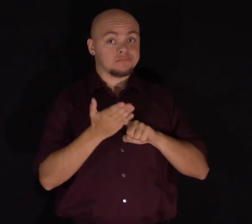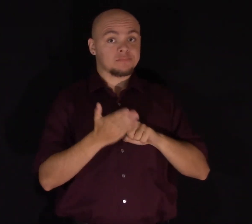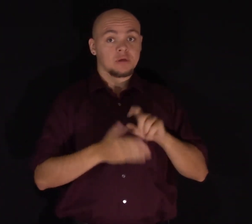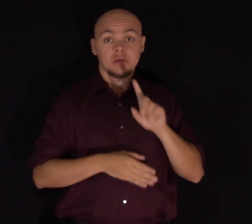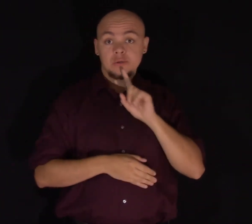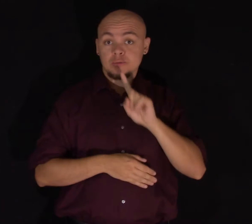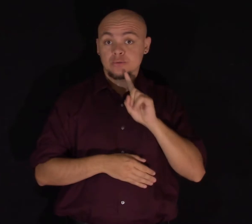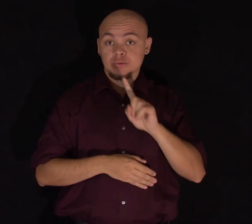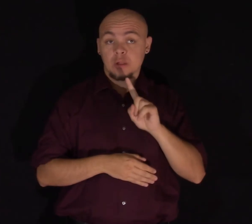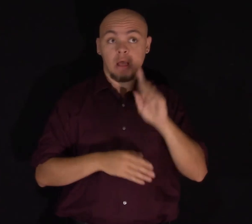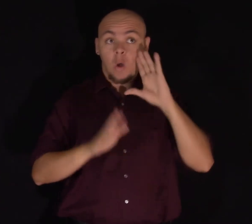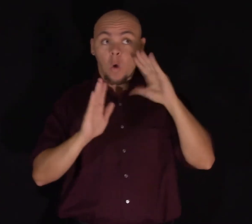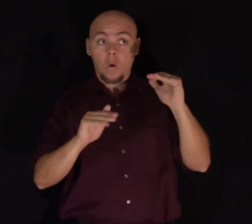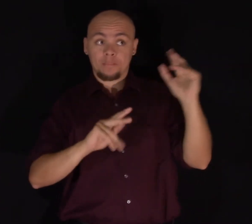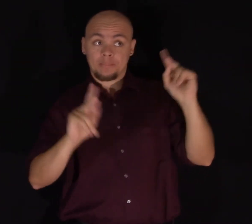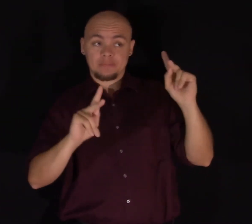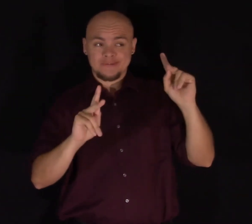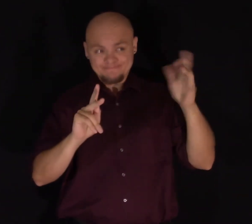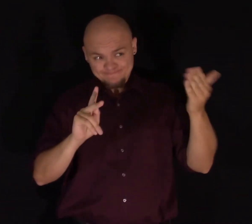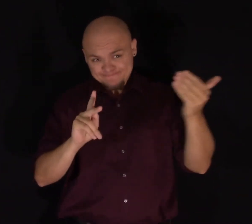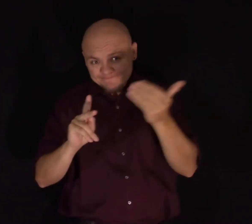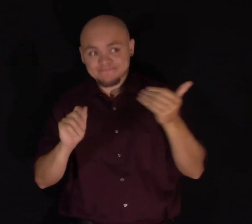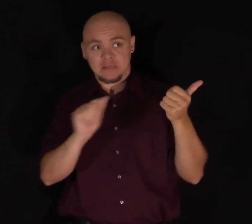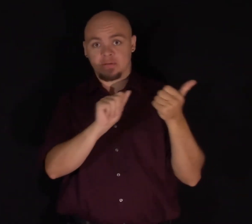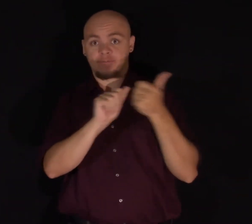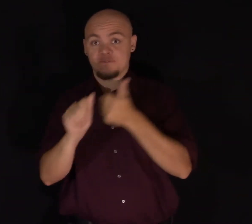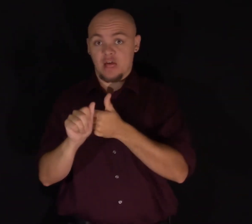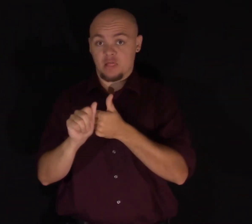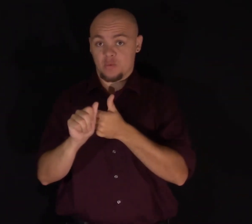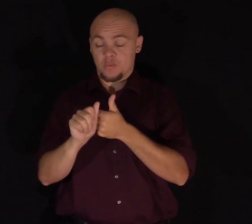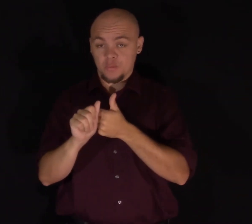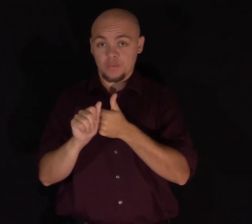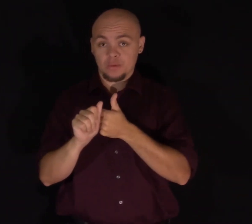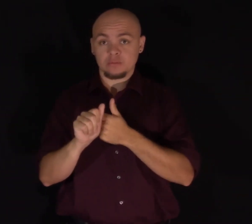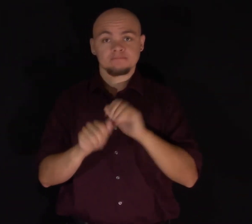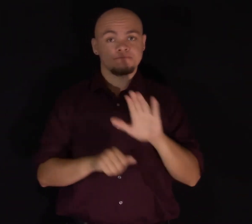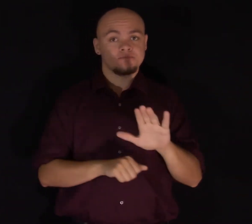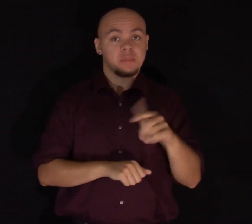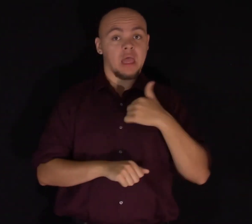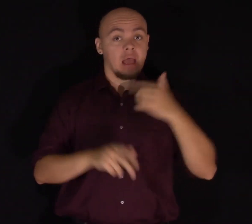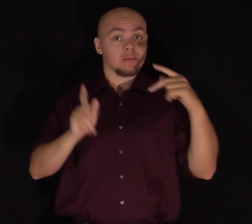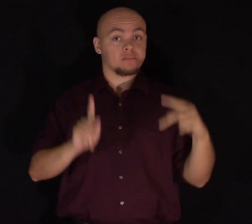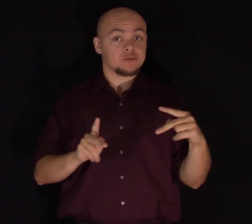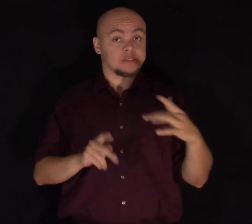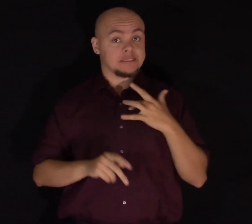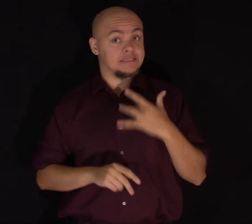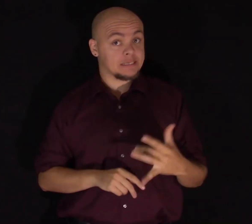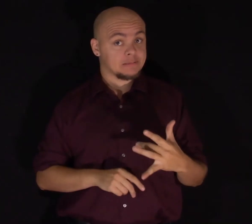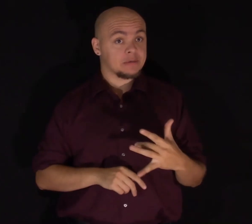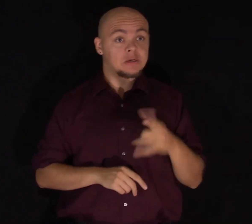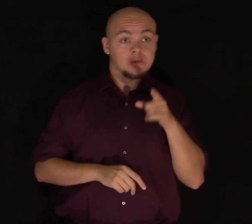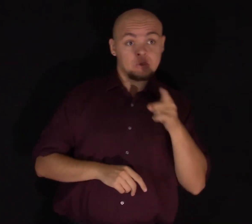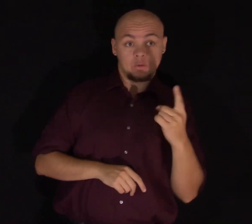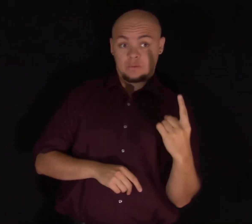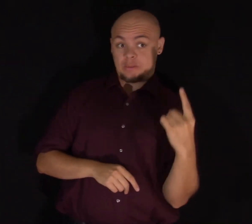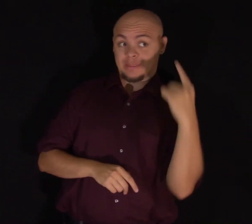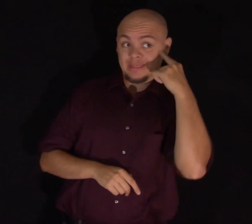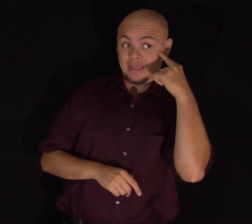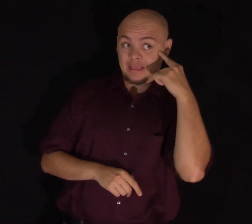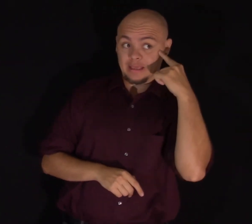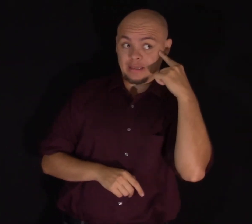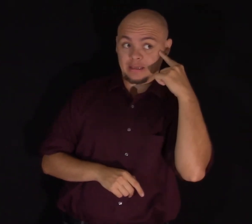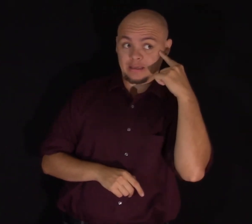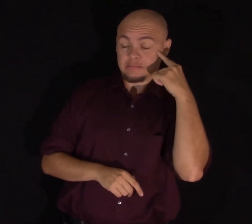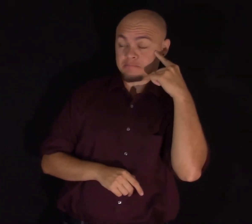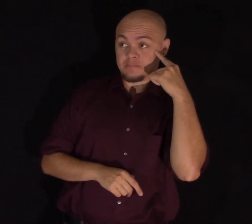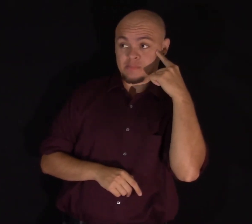the hope that others will follow suit. And here's the thing. I'm the person who says what you might be thinking, but dare not